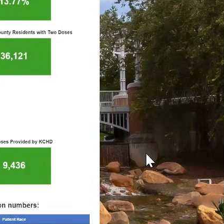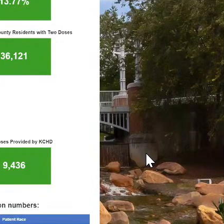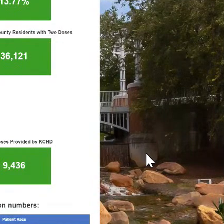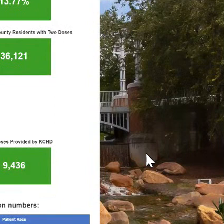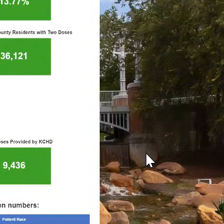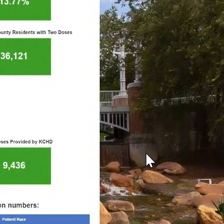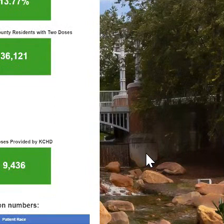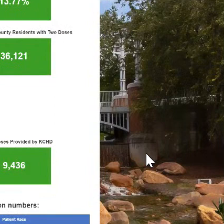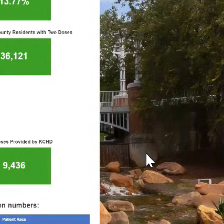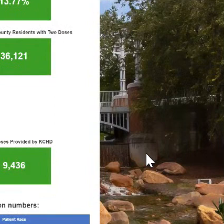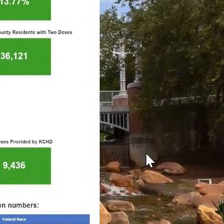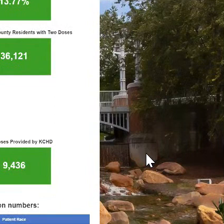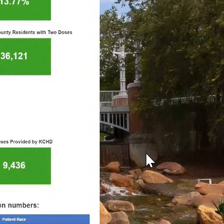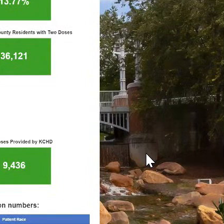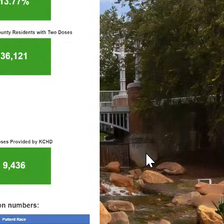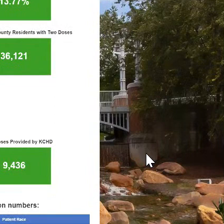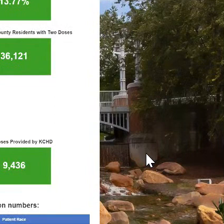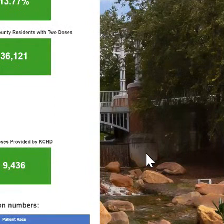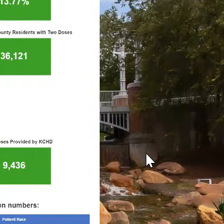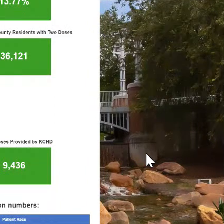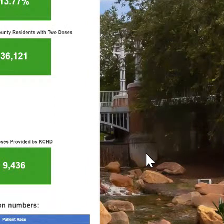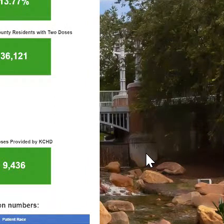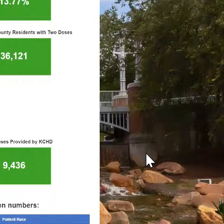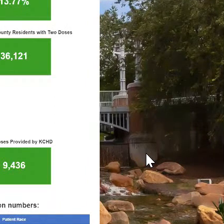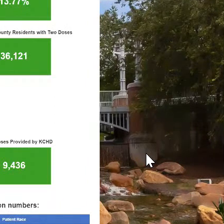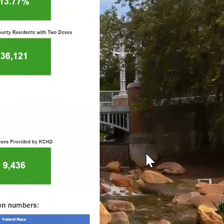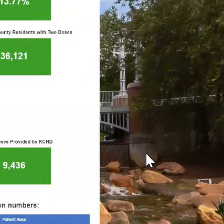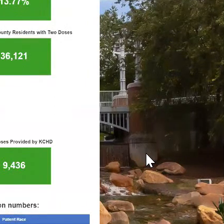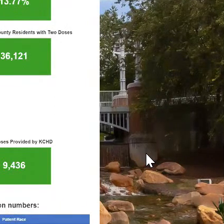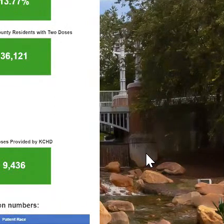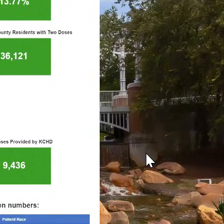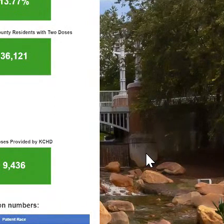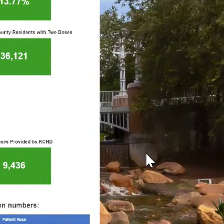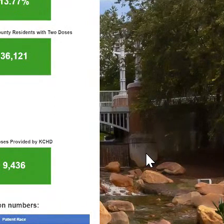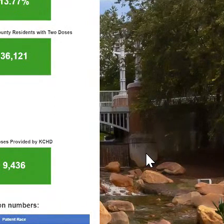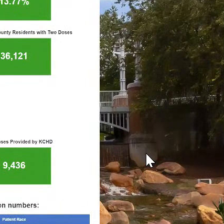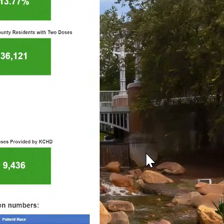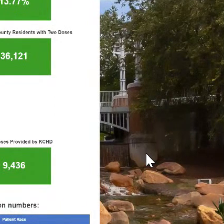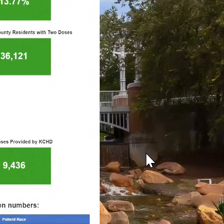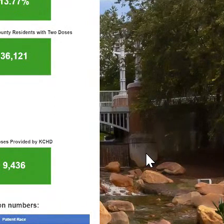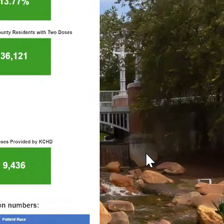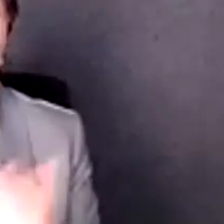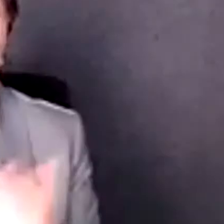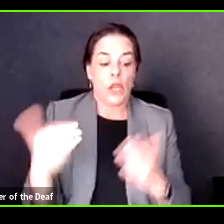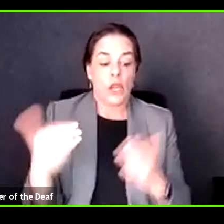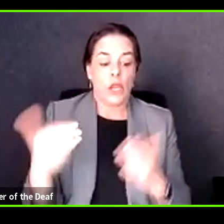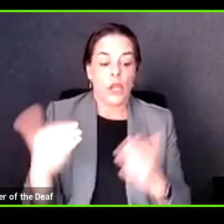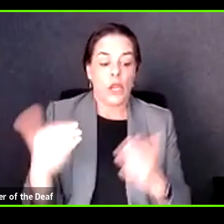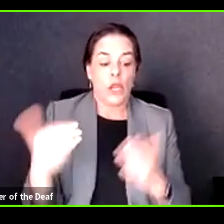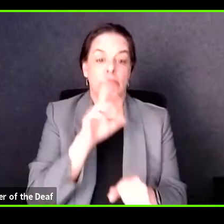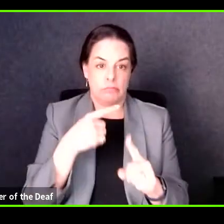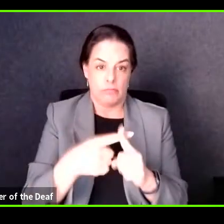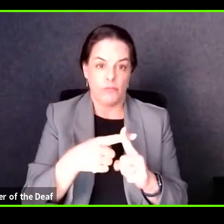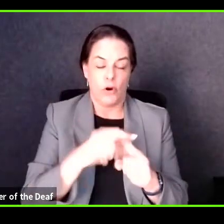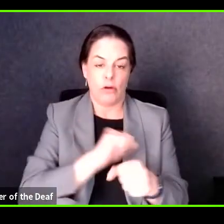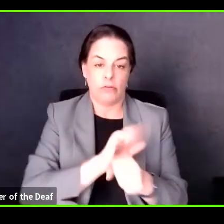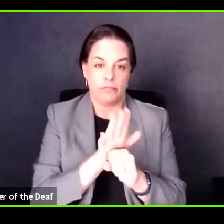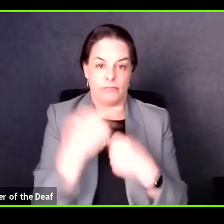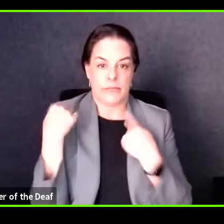vaccines. Now moving to the local situation. We have 53 new confirmed cases since yesterday,